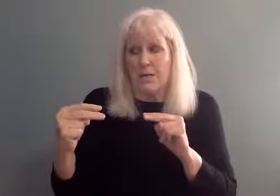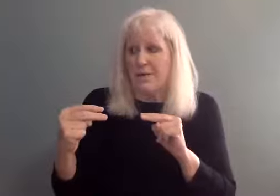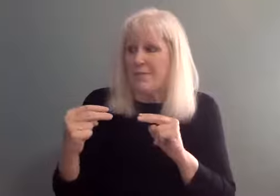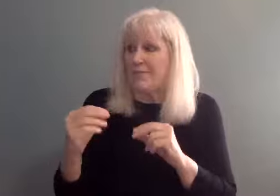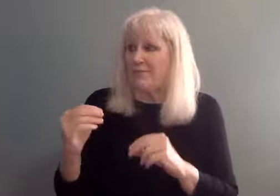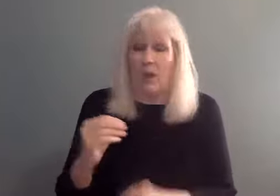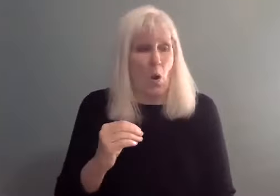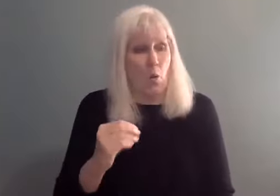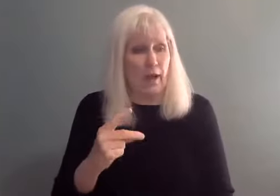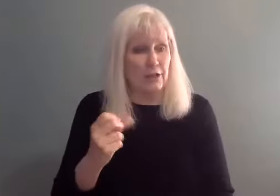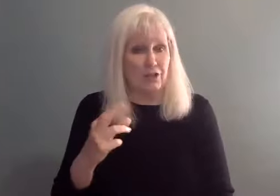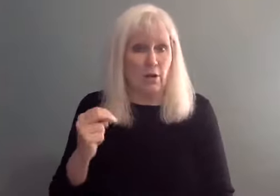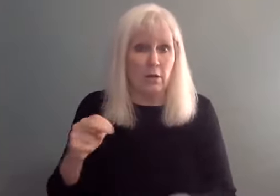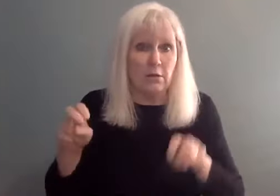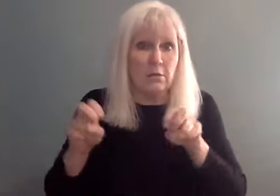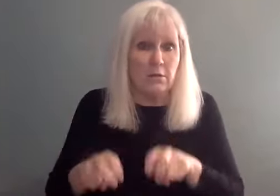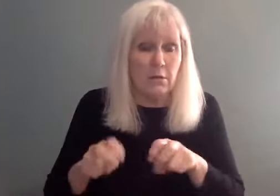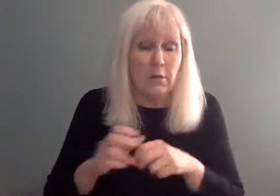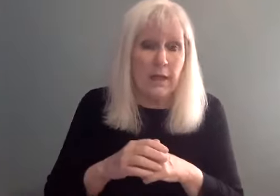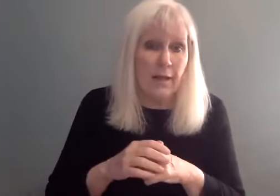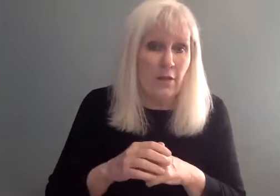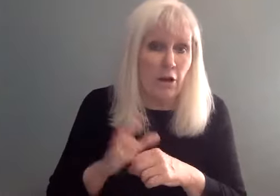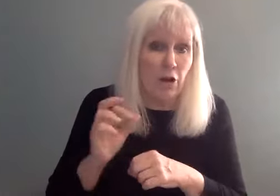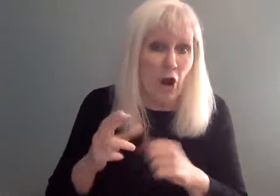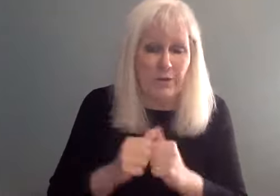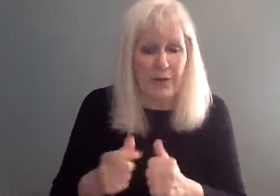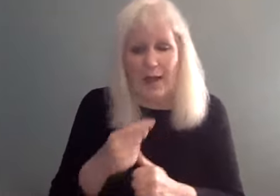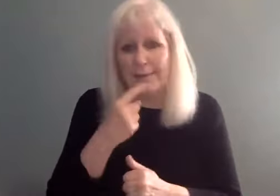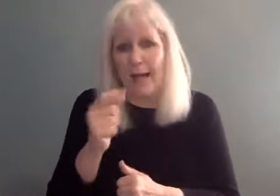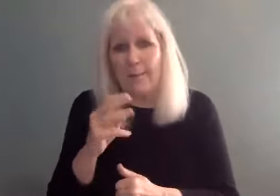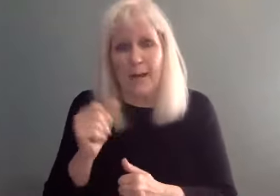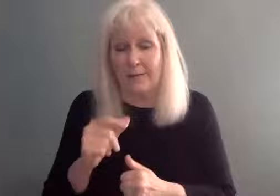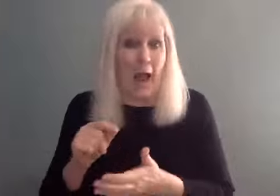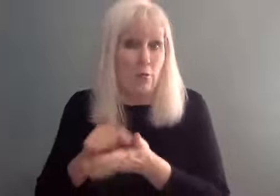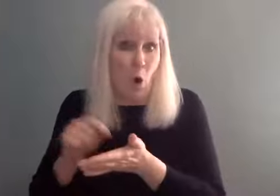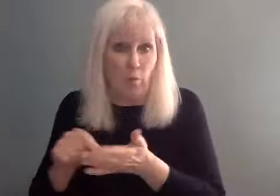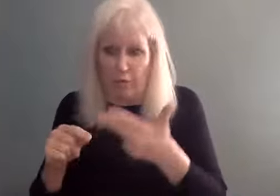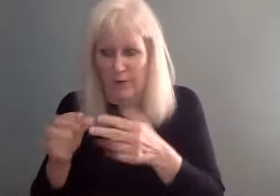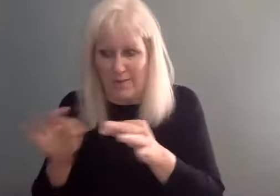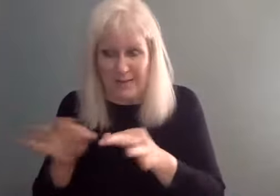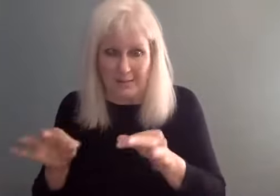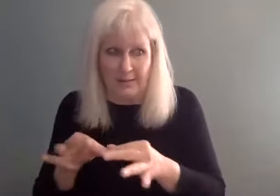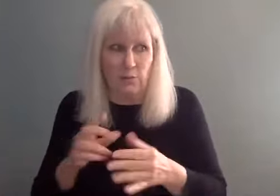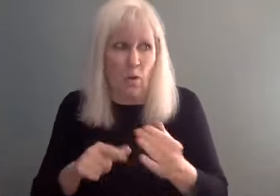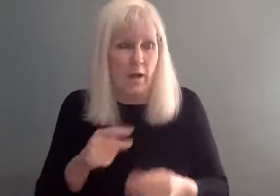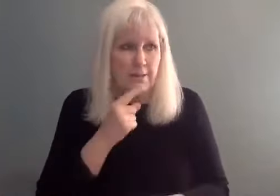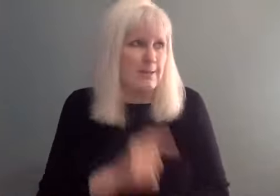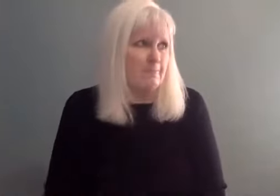the car with him and said my 3 little lines of my amends that we had written and I had memorized. And he just said, Sharon, I always wanted you